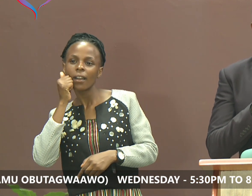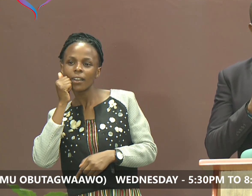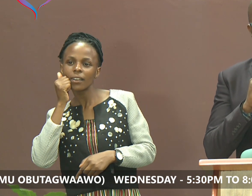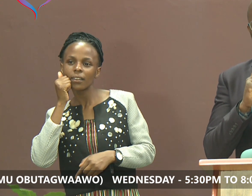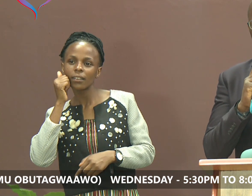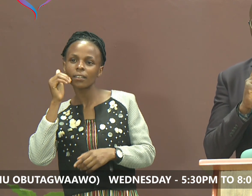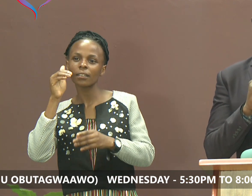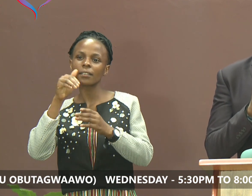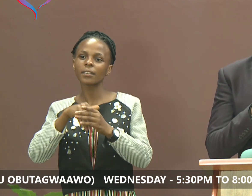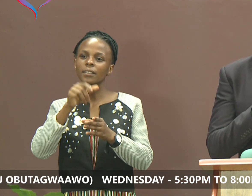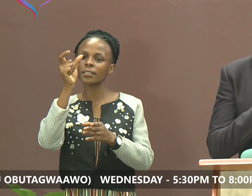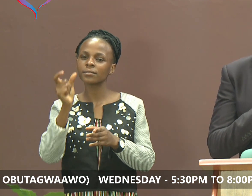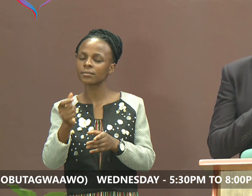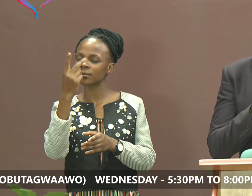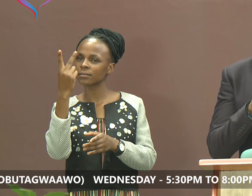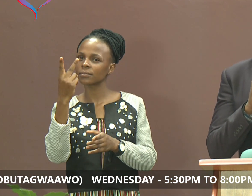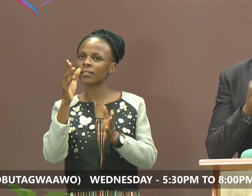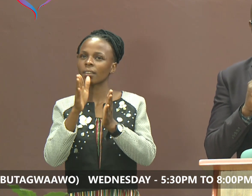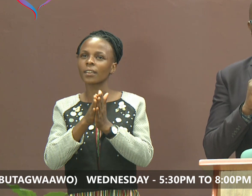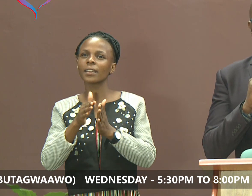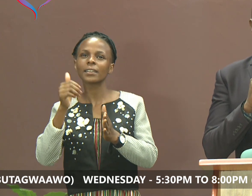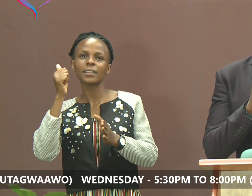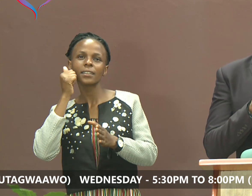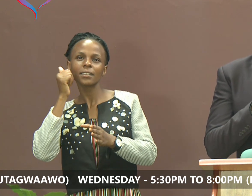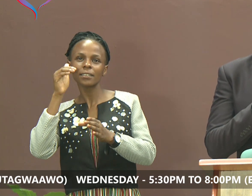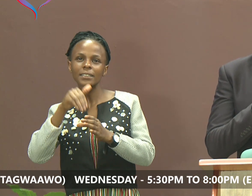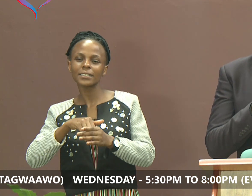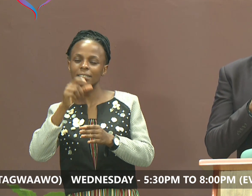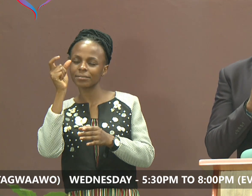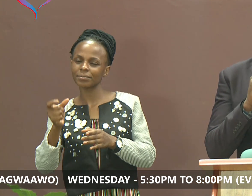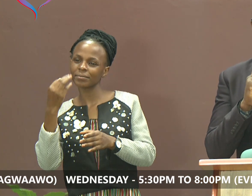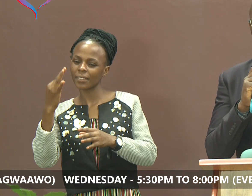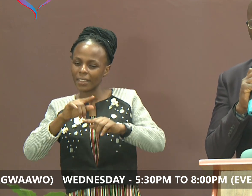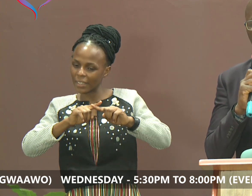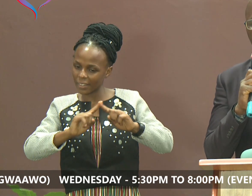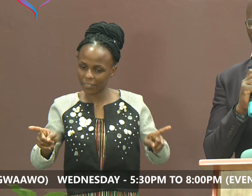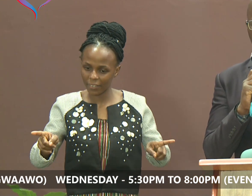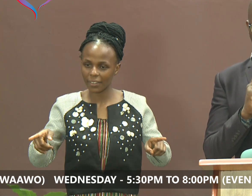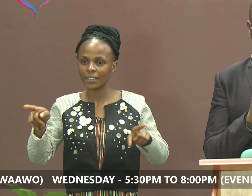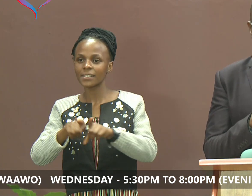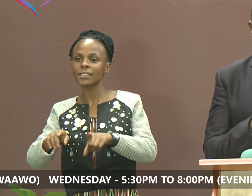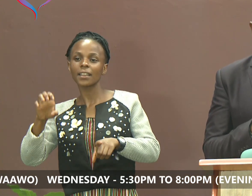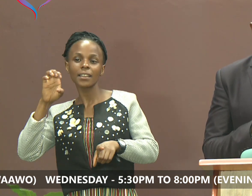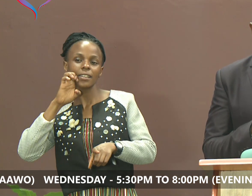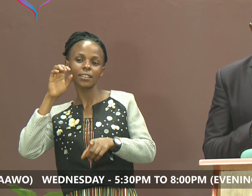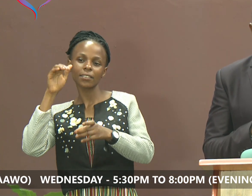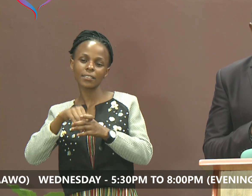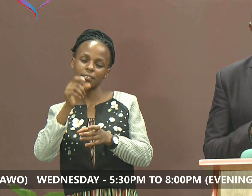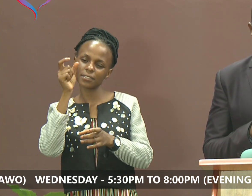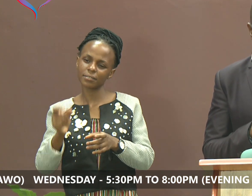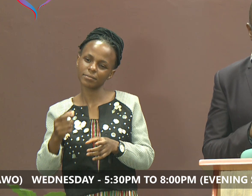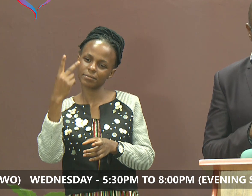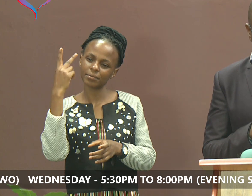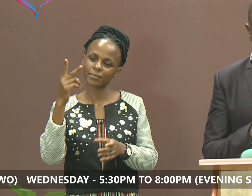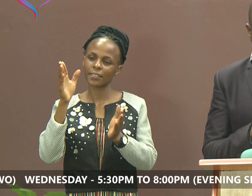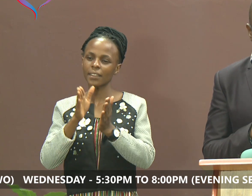2 ne Adam wa chapter 3 banjawulo. Kawa wa chapter 2 ne Kawa wa chapter 3 banjawulo. The